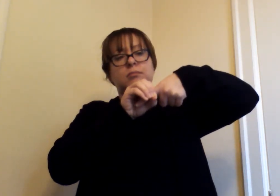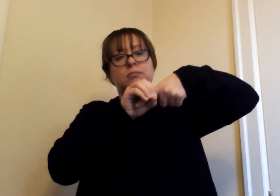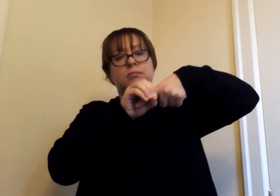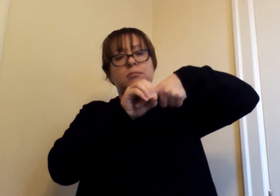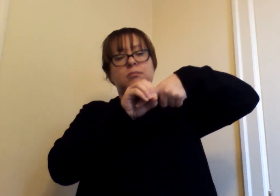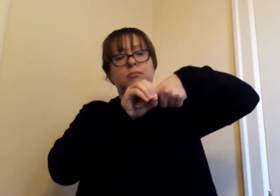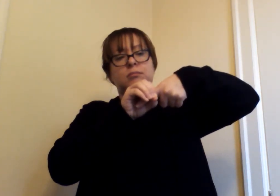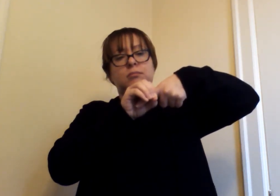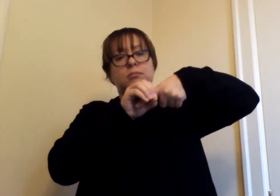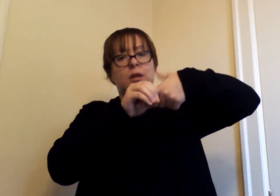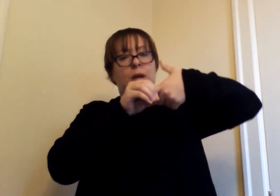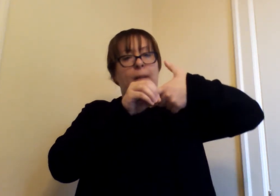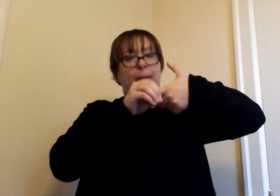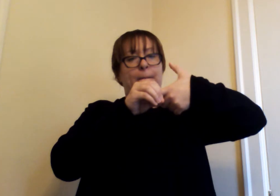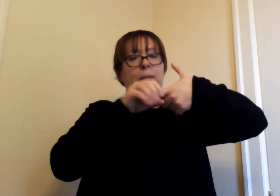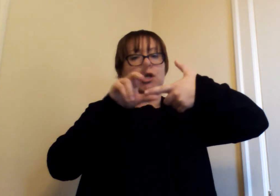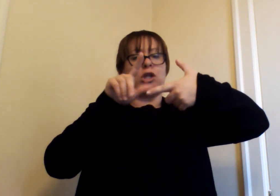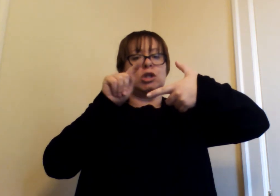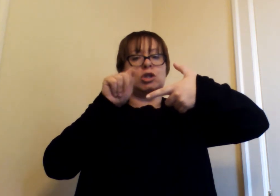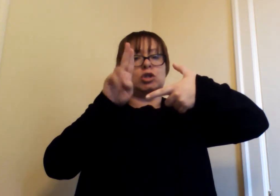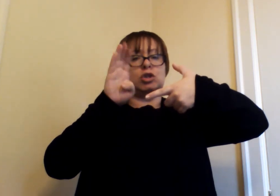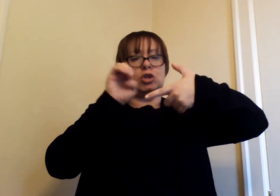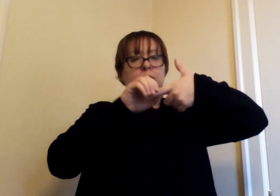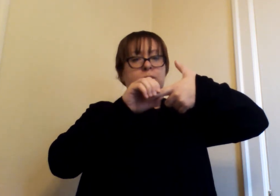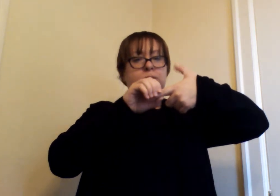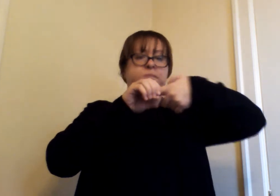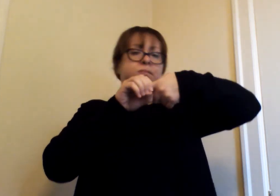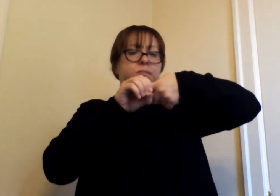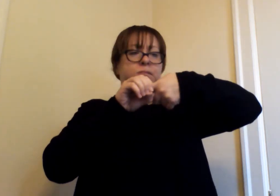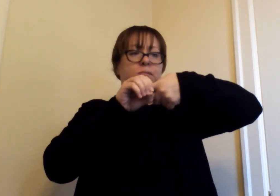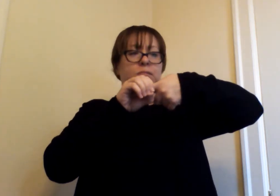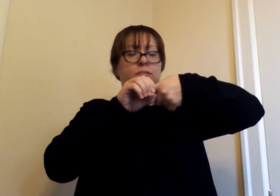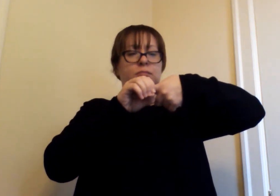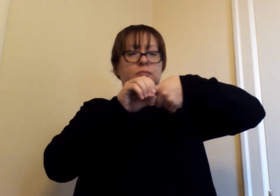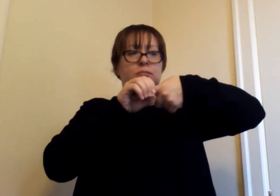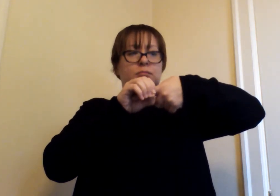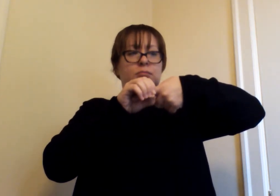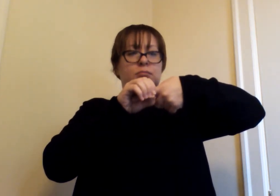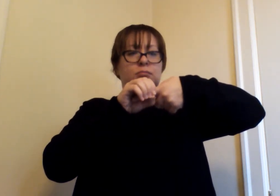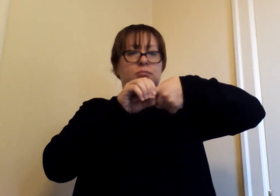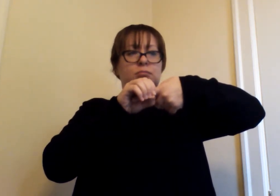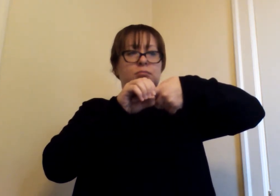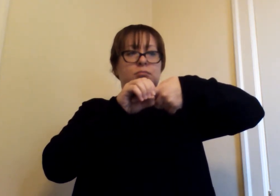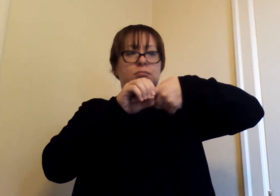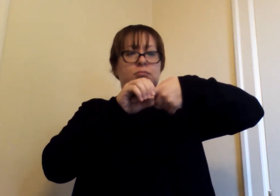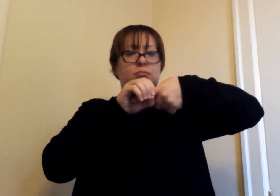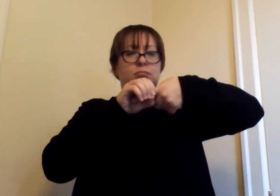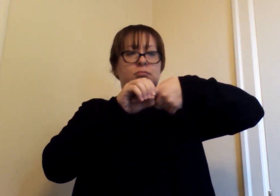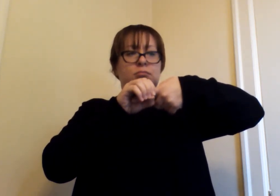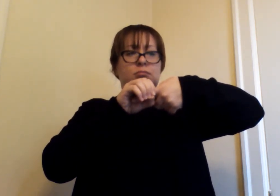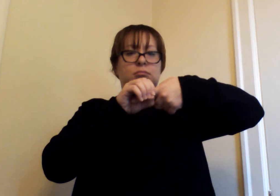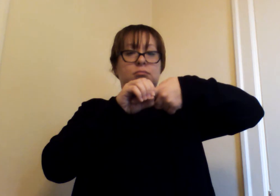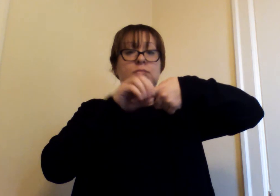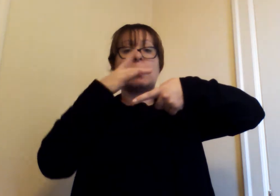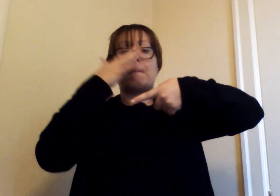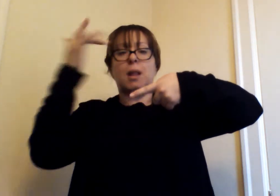the vein. Push the evacuated tube onto the needle when the needle enters the vein. As the vein aligns with the needle, blood will begin to move